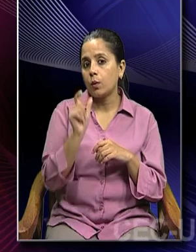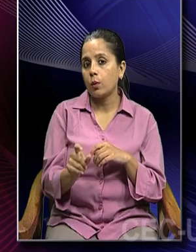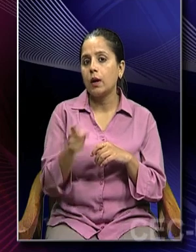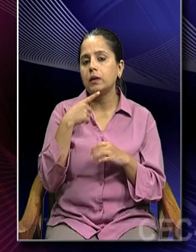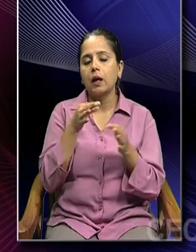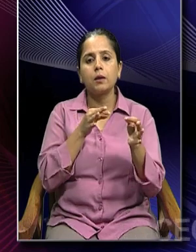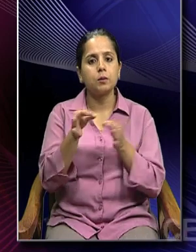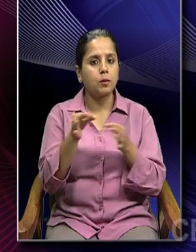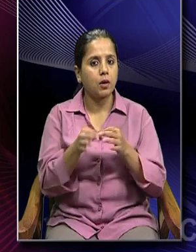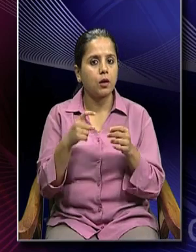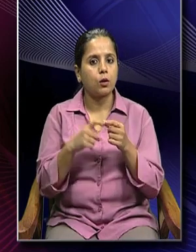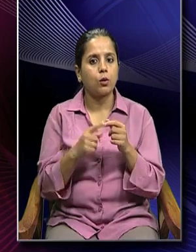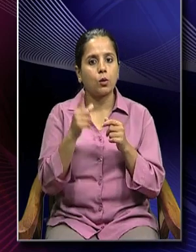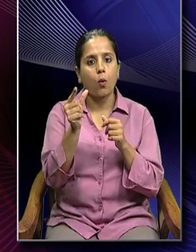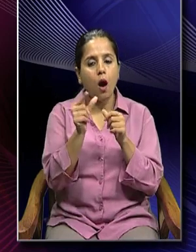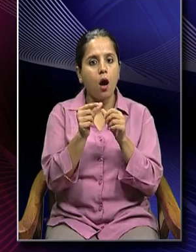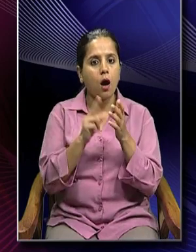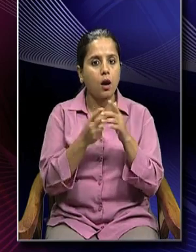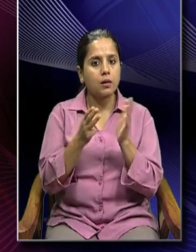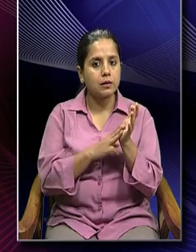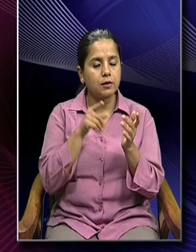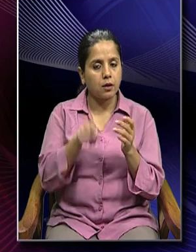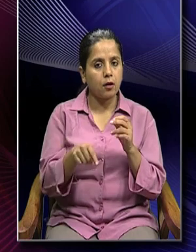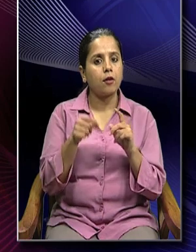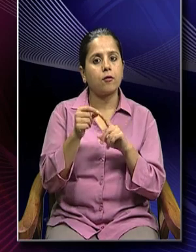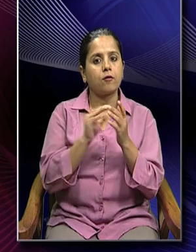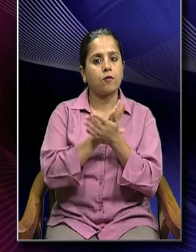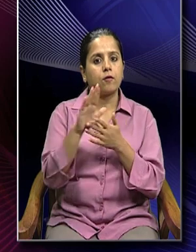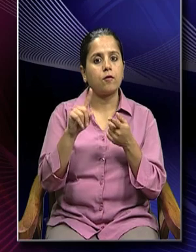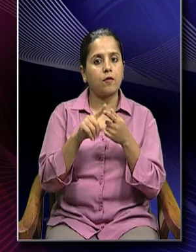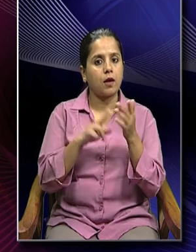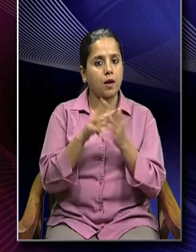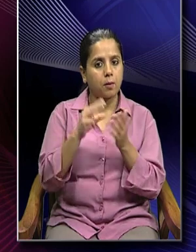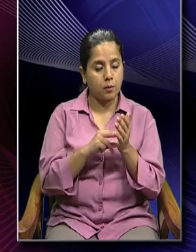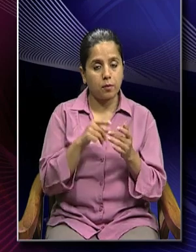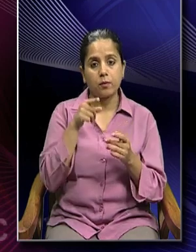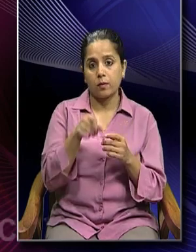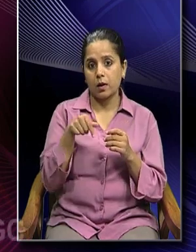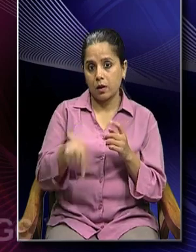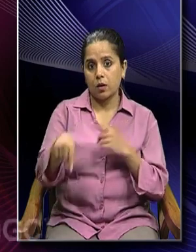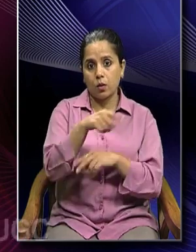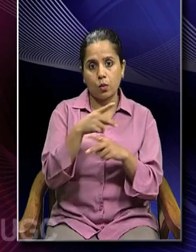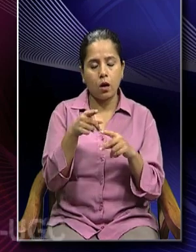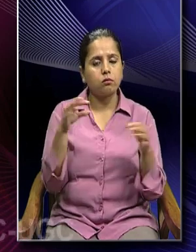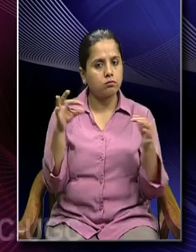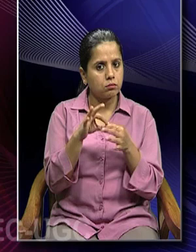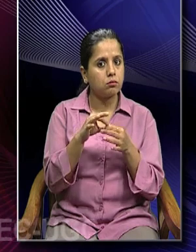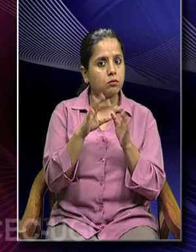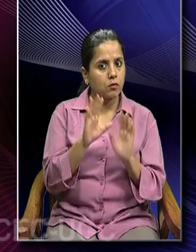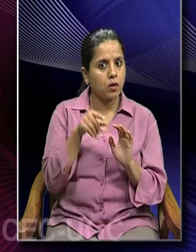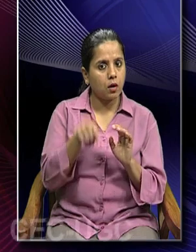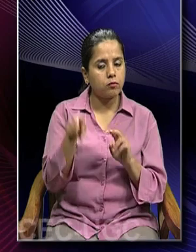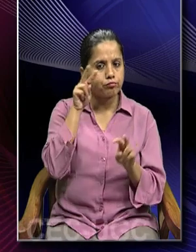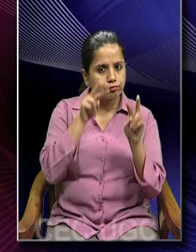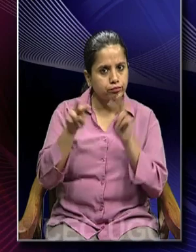to describe the quantum phenomenon, wherein objective reality is inextricably connected with